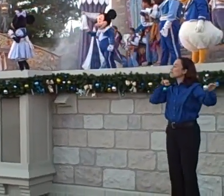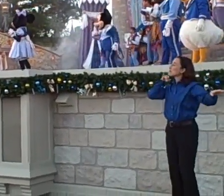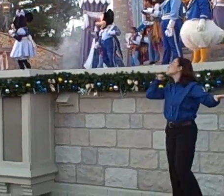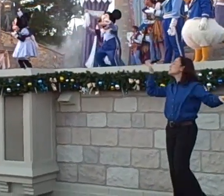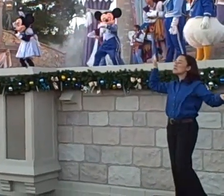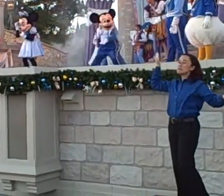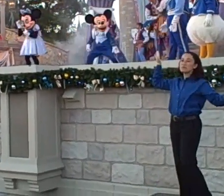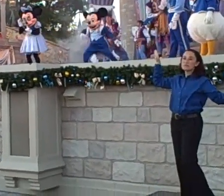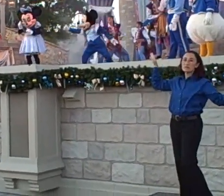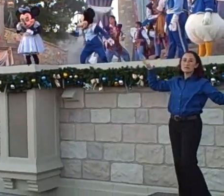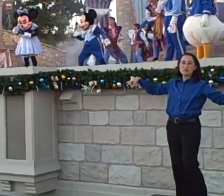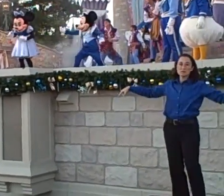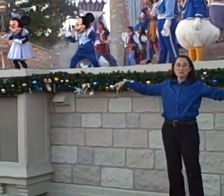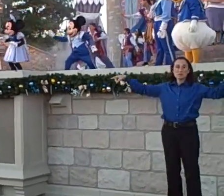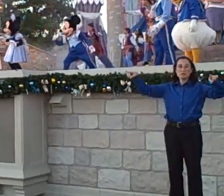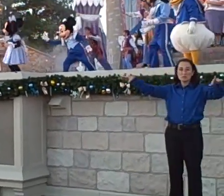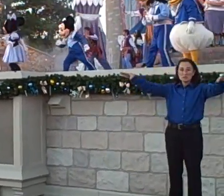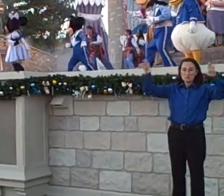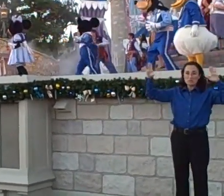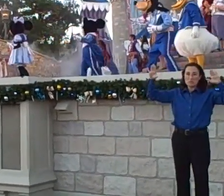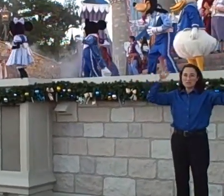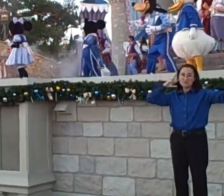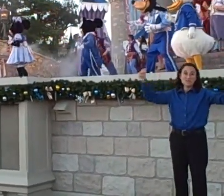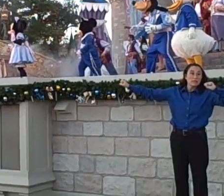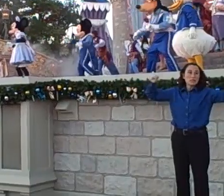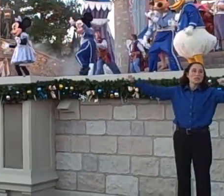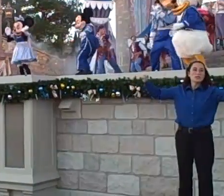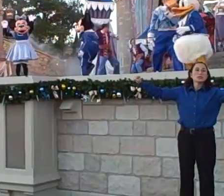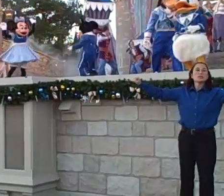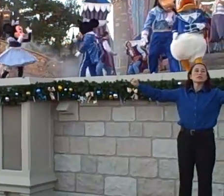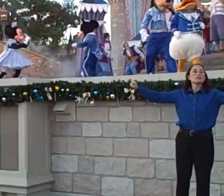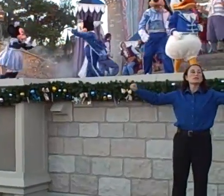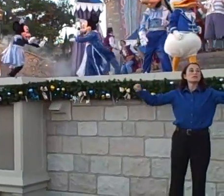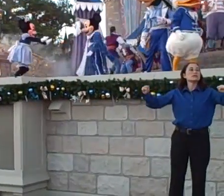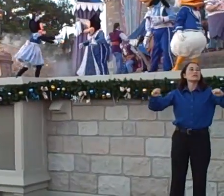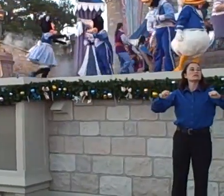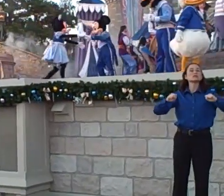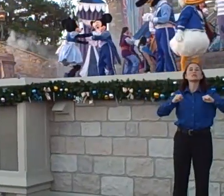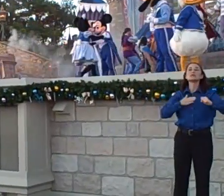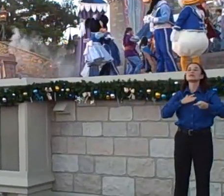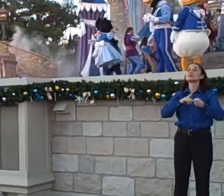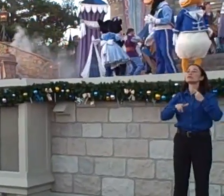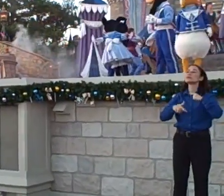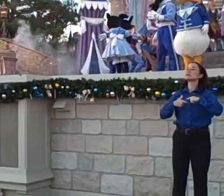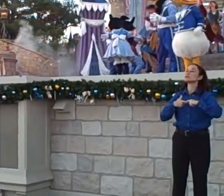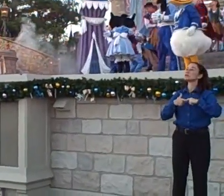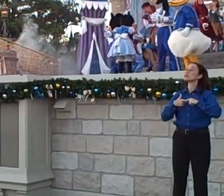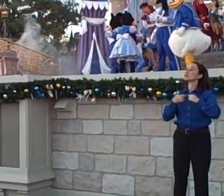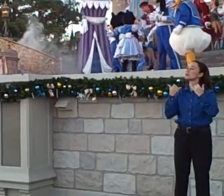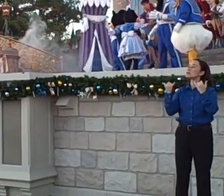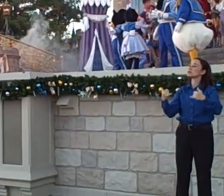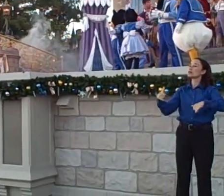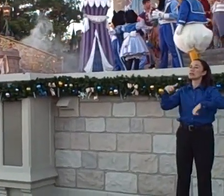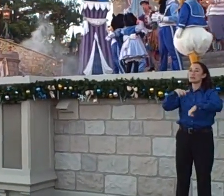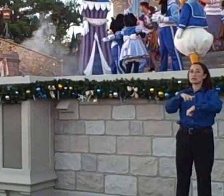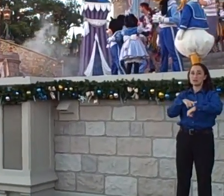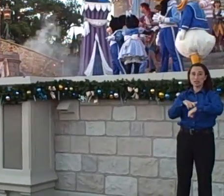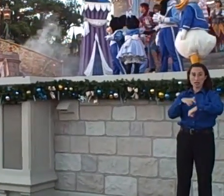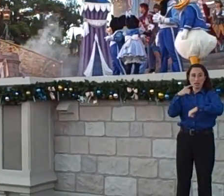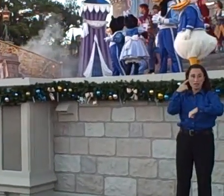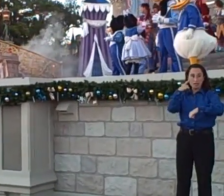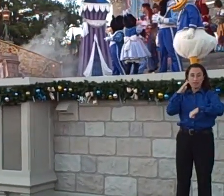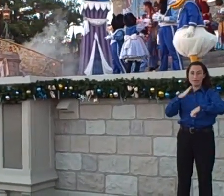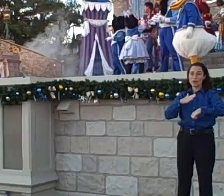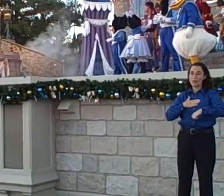dear, I do. Listen well. You see, my friends, the time